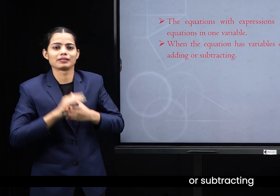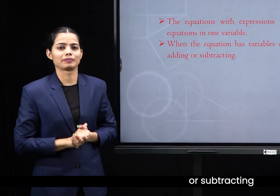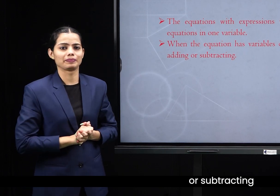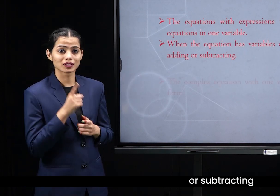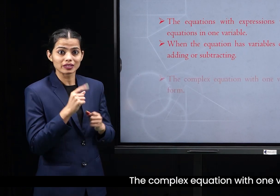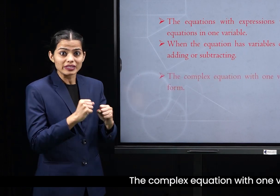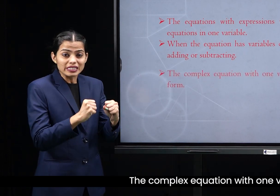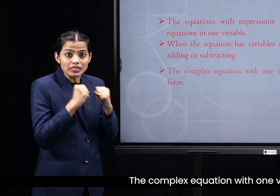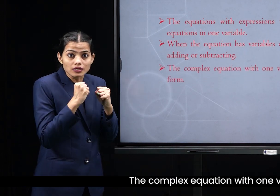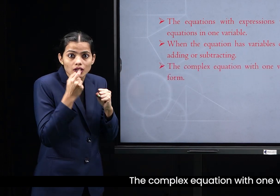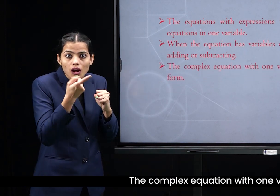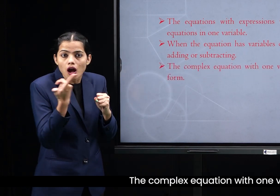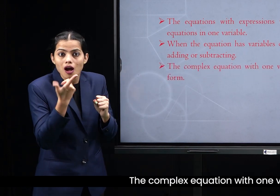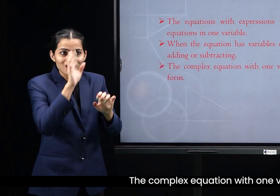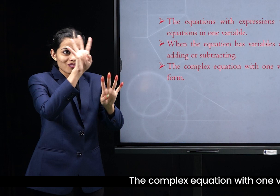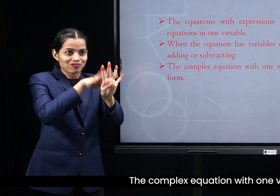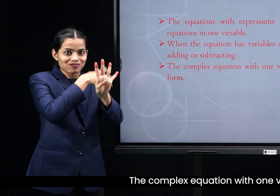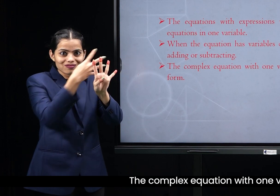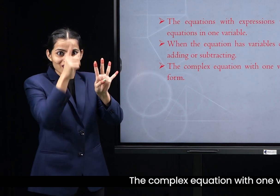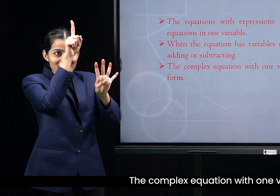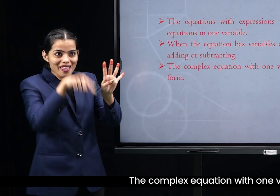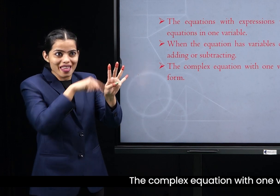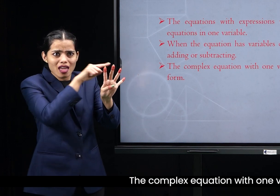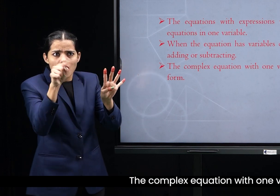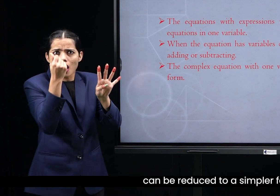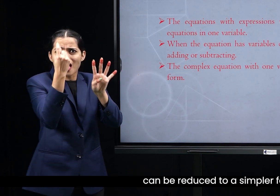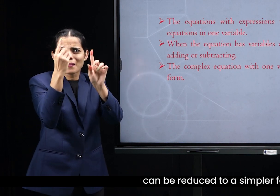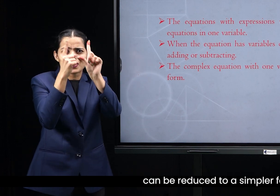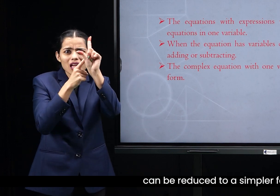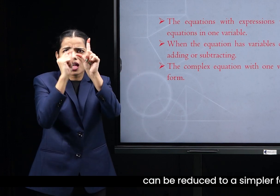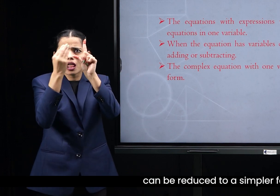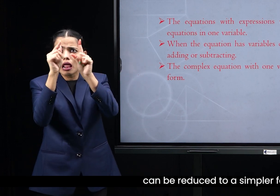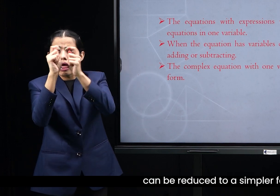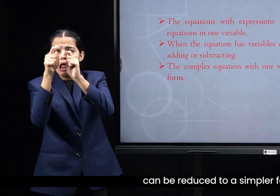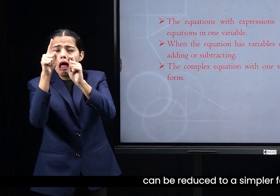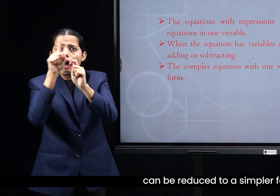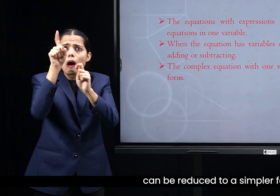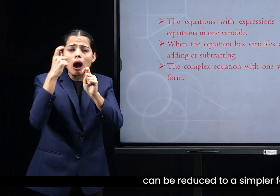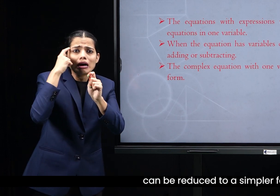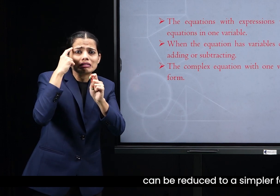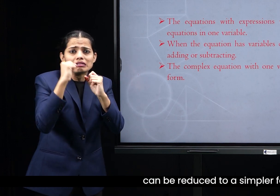The complex equation with one variable can be reduced to a simpler form.